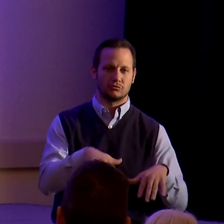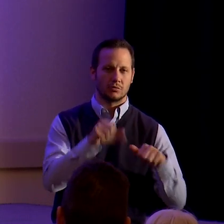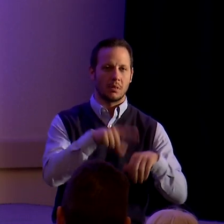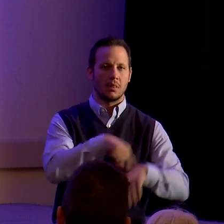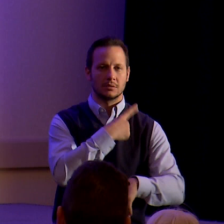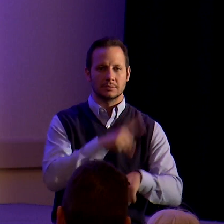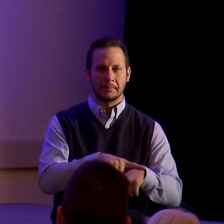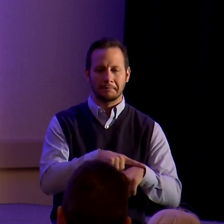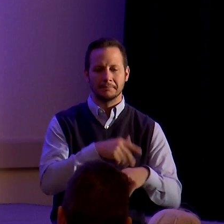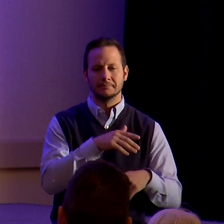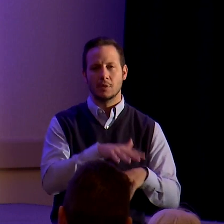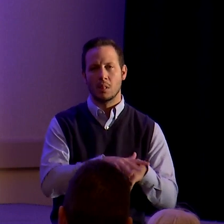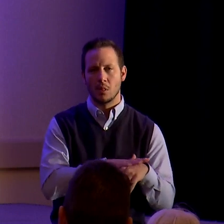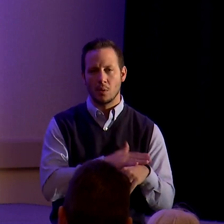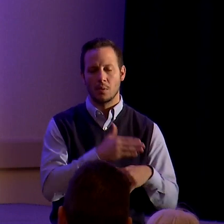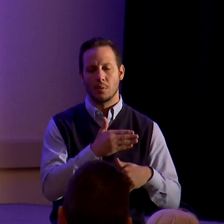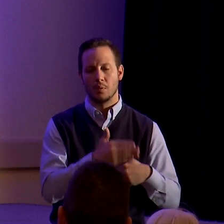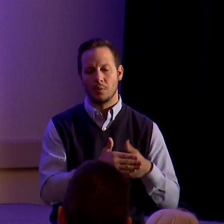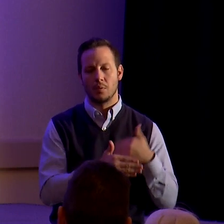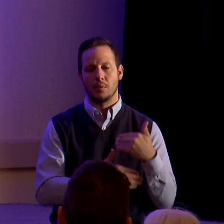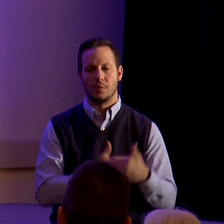growing.